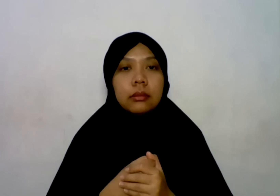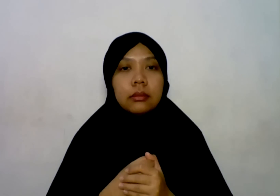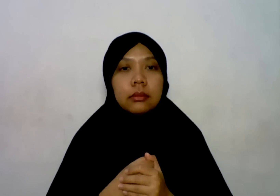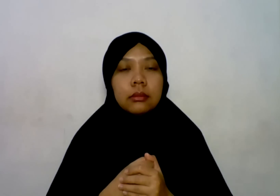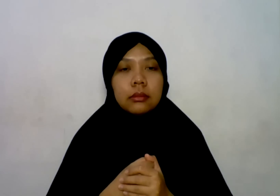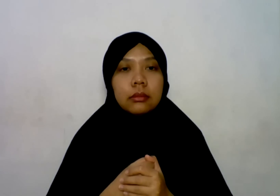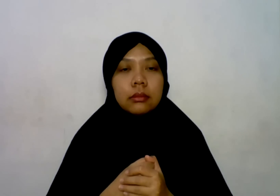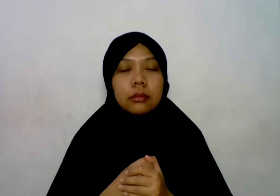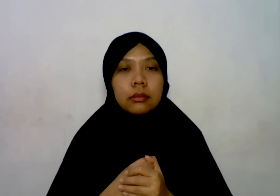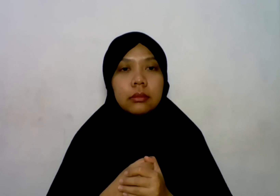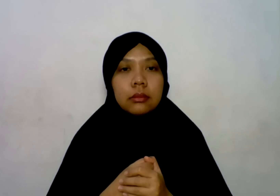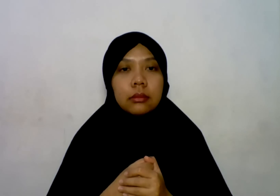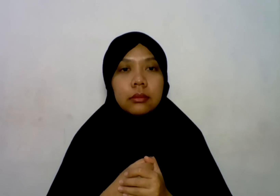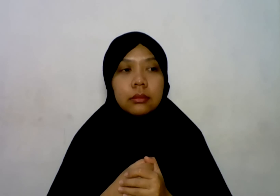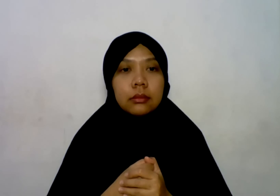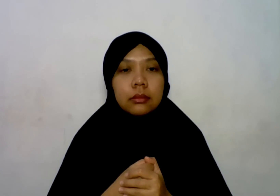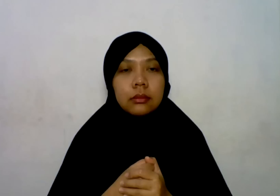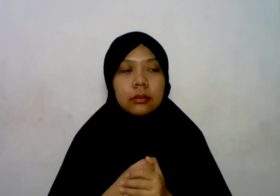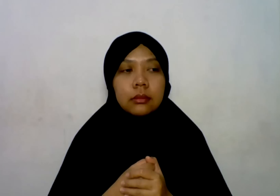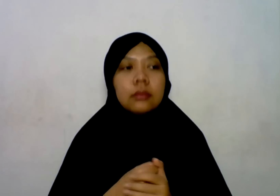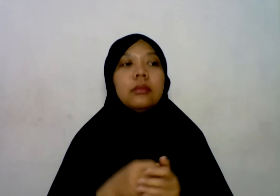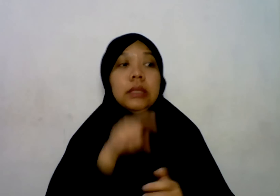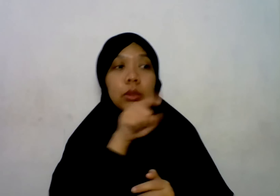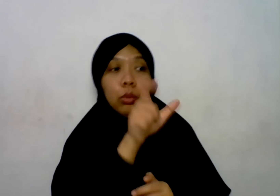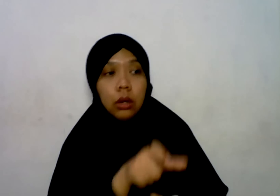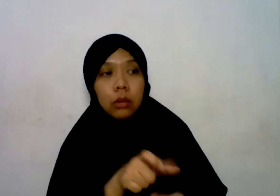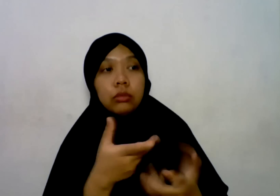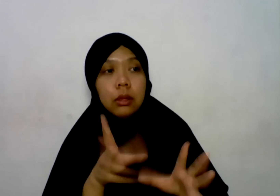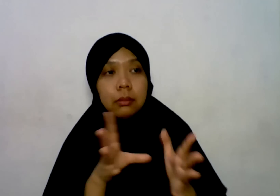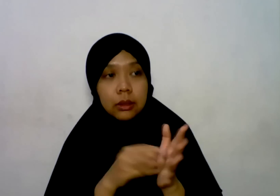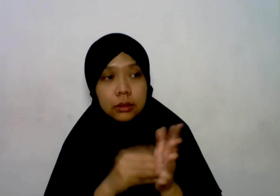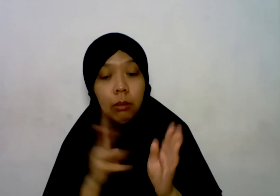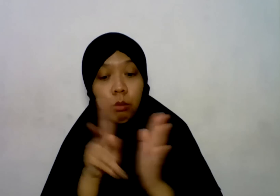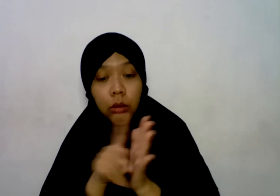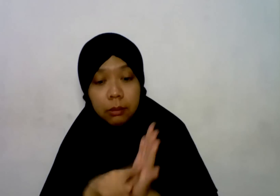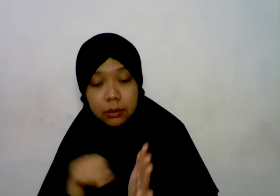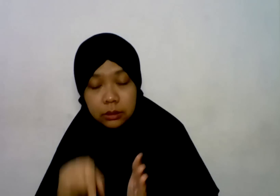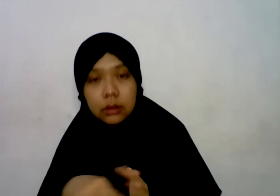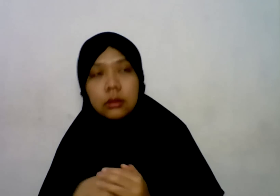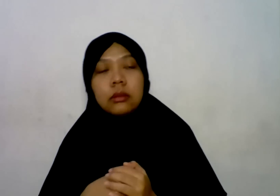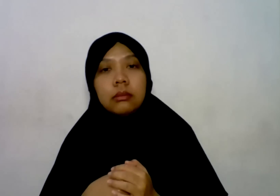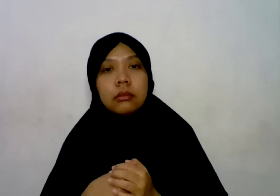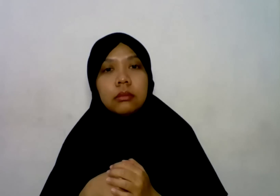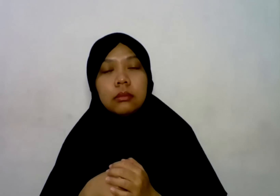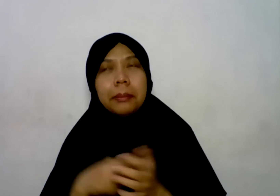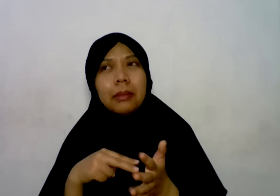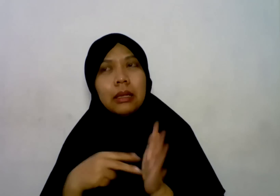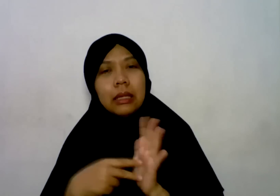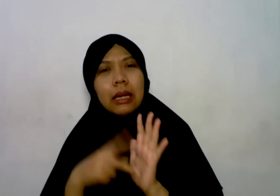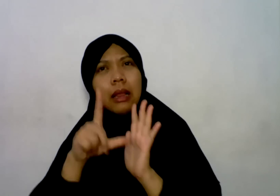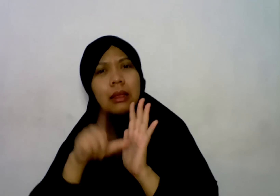for example, he or she finished the study in this program, so he or she will be belong to